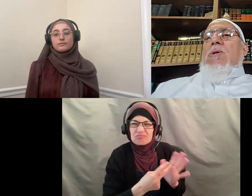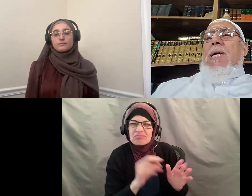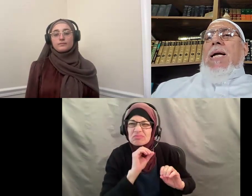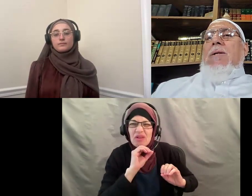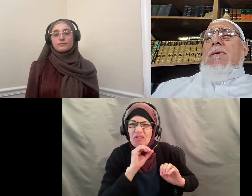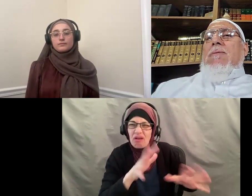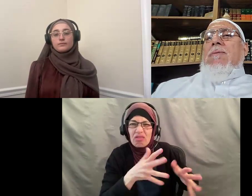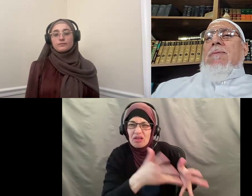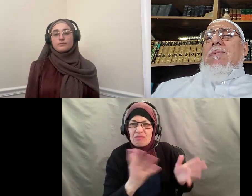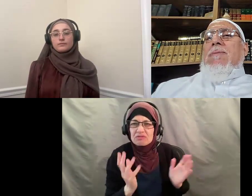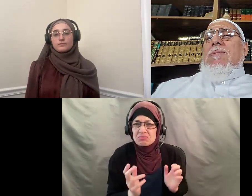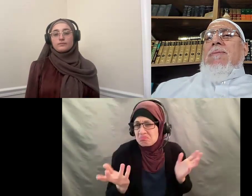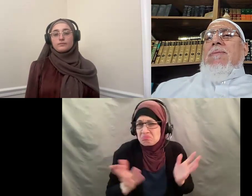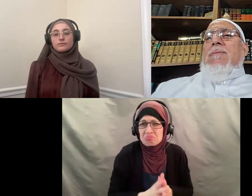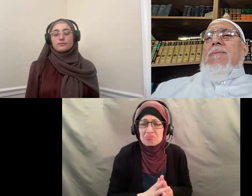And that was their end.